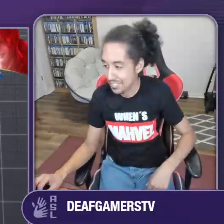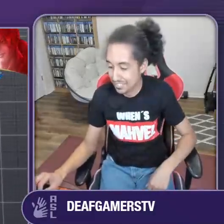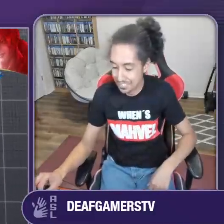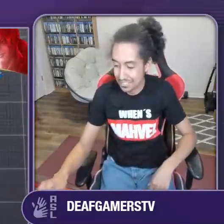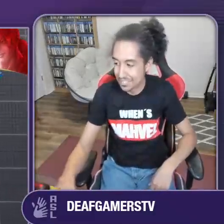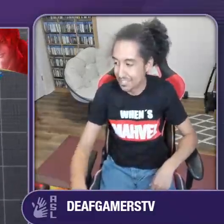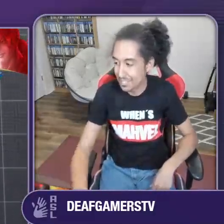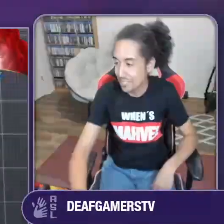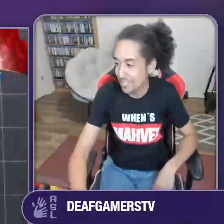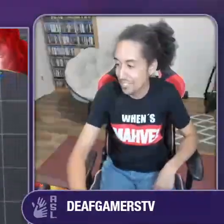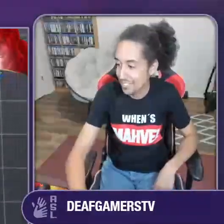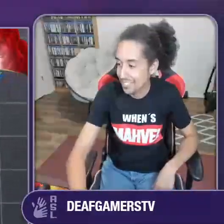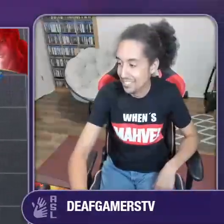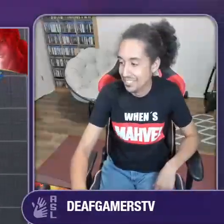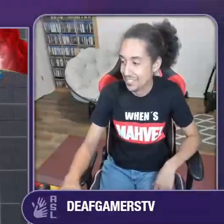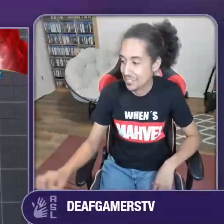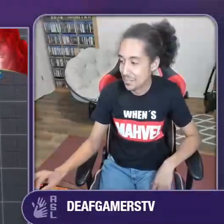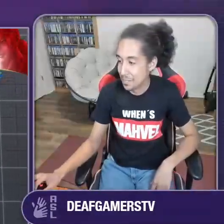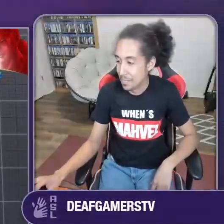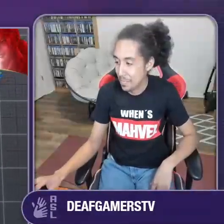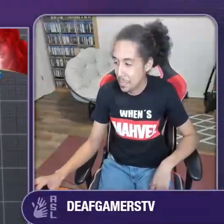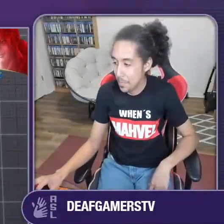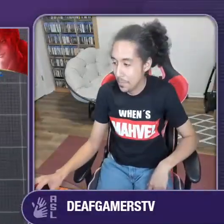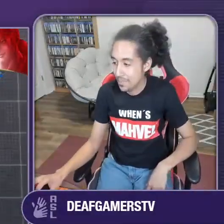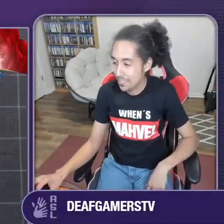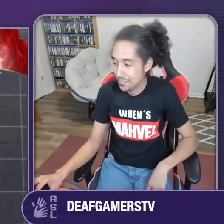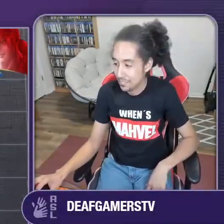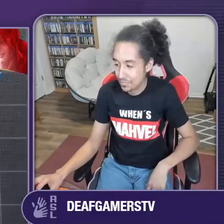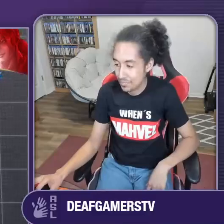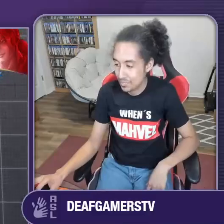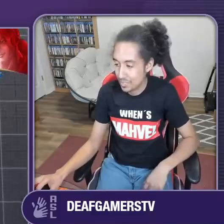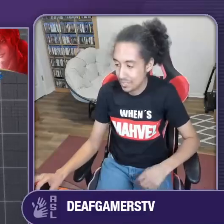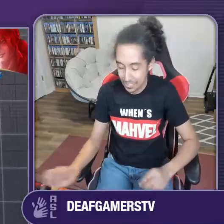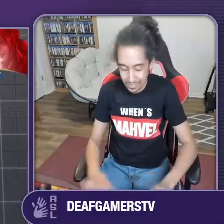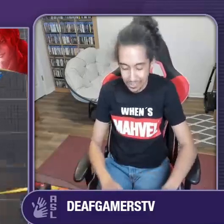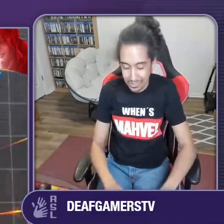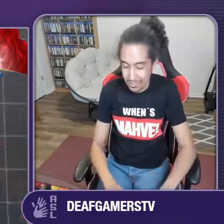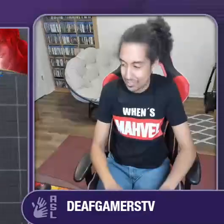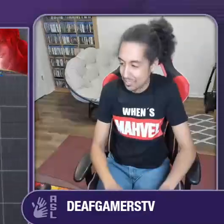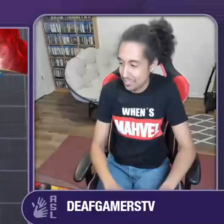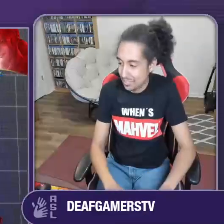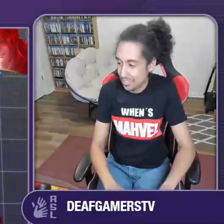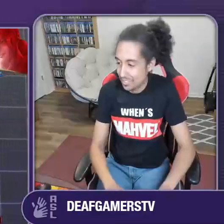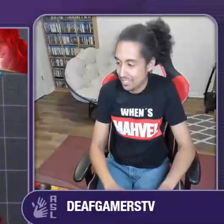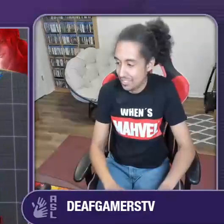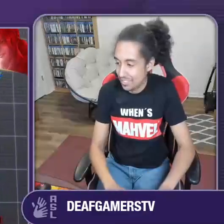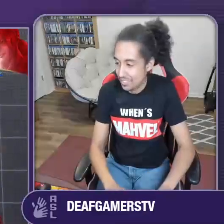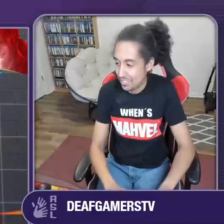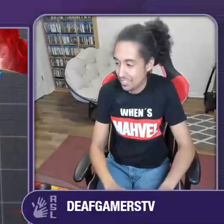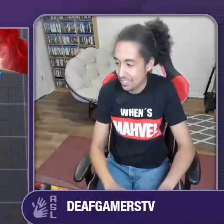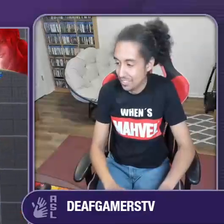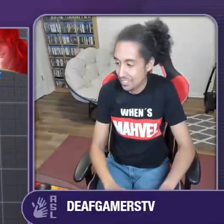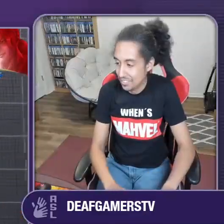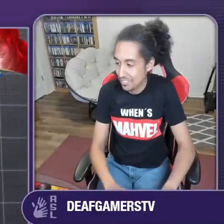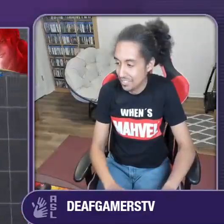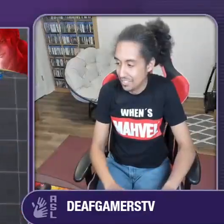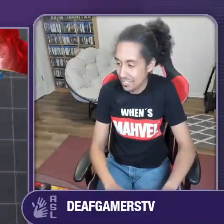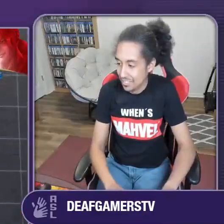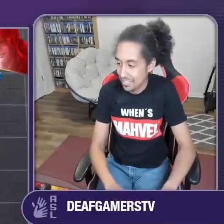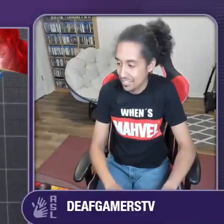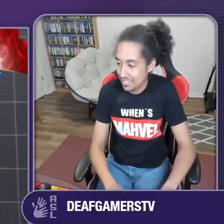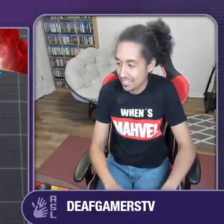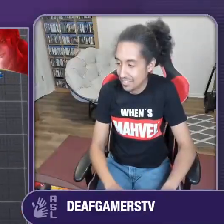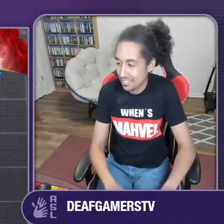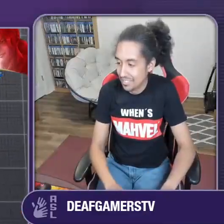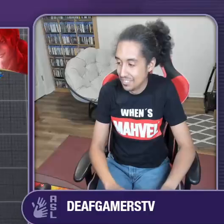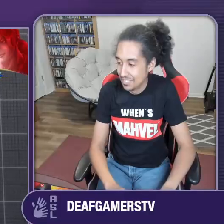can't get in, but push to the corner, and this is really where Jazdero starts to do this game plan where you kind of stuck in this corner. The jump out, you're still not away. The V-shift